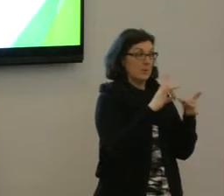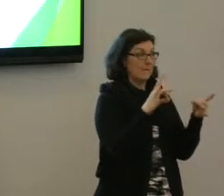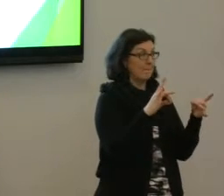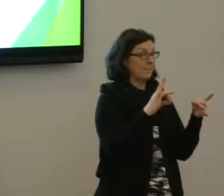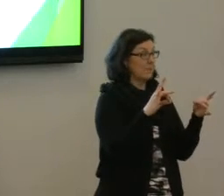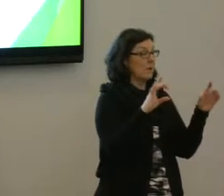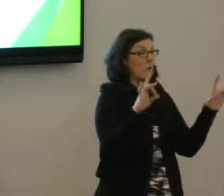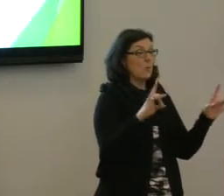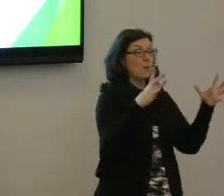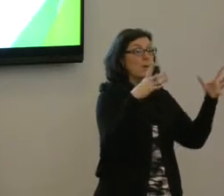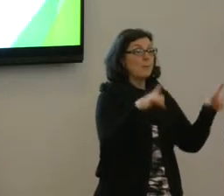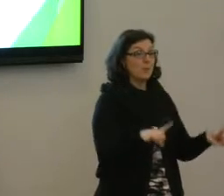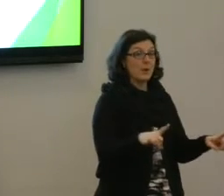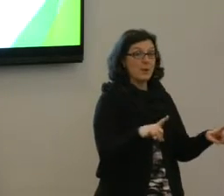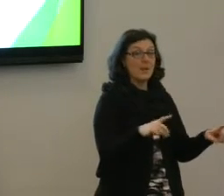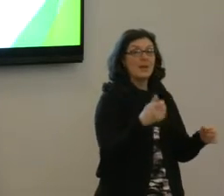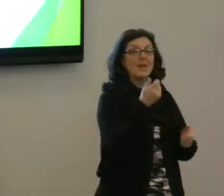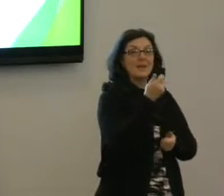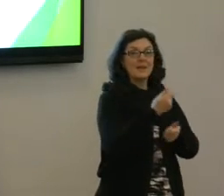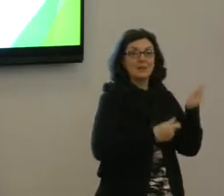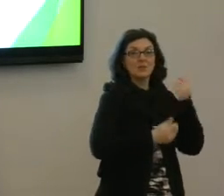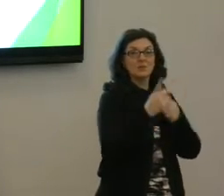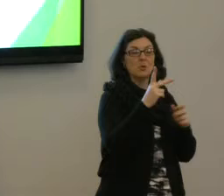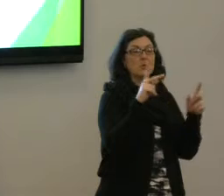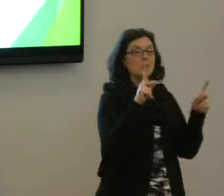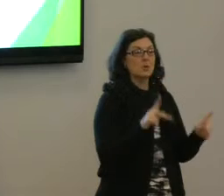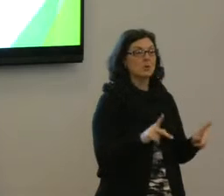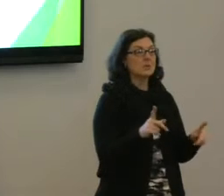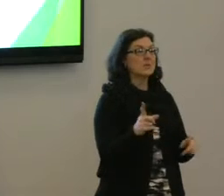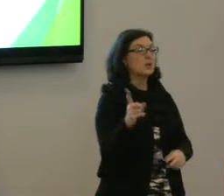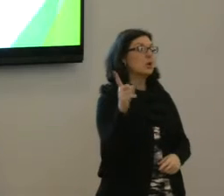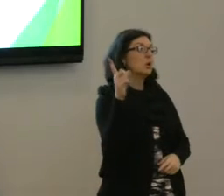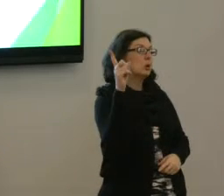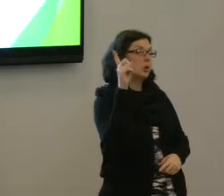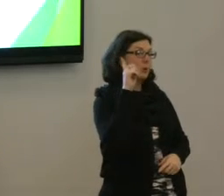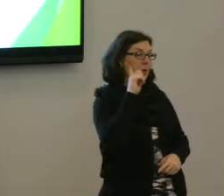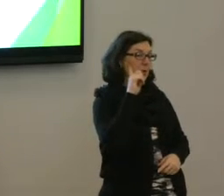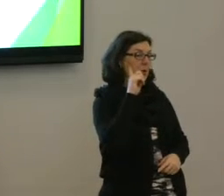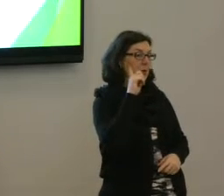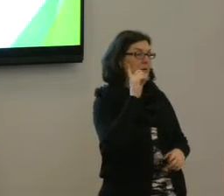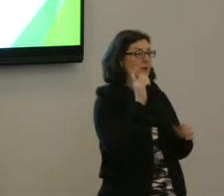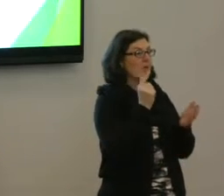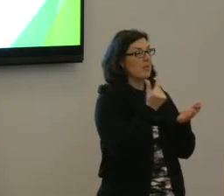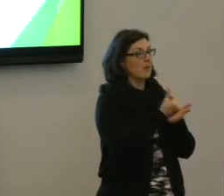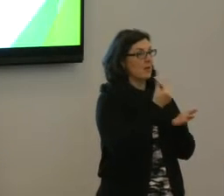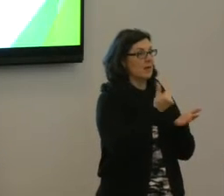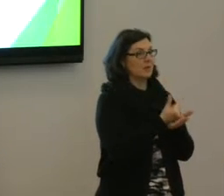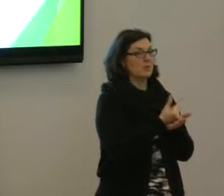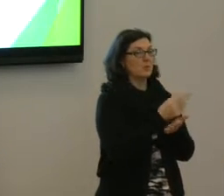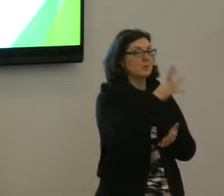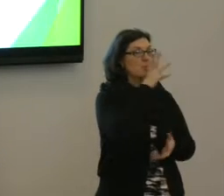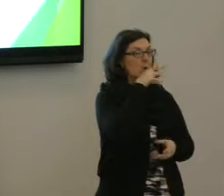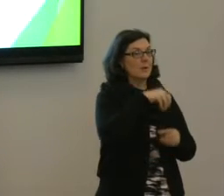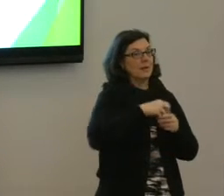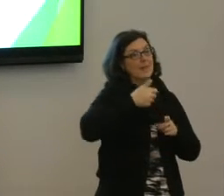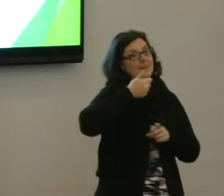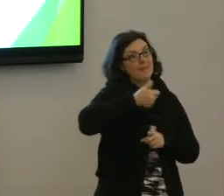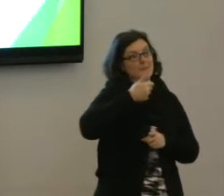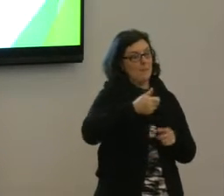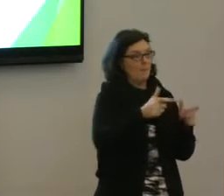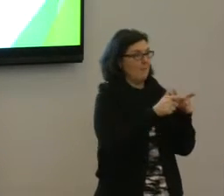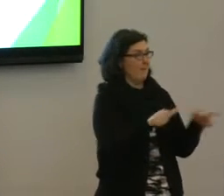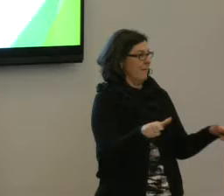miraculous was that everyone heard the gospel spoken to them in their own